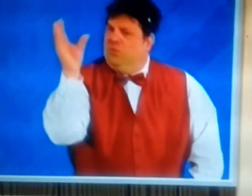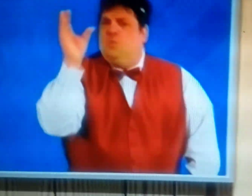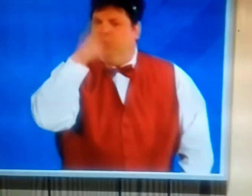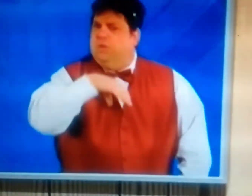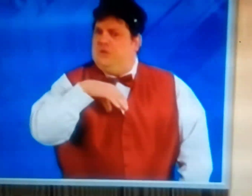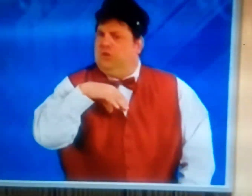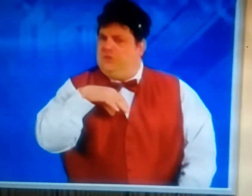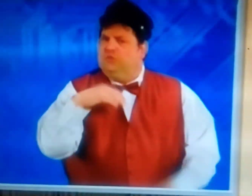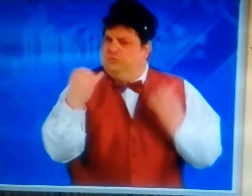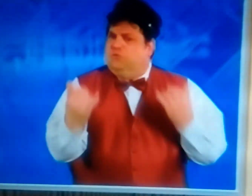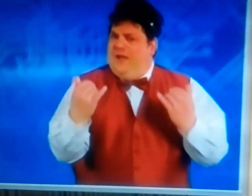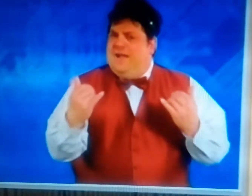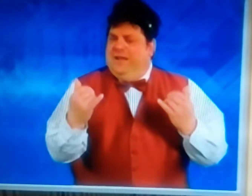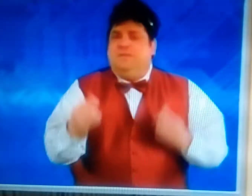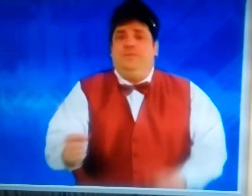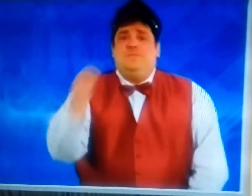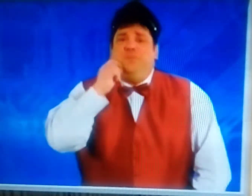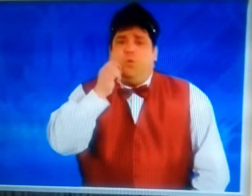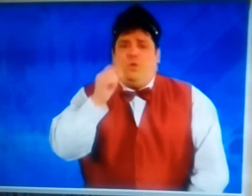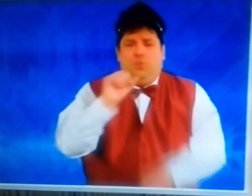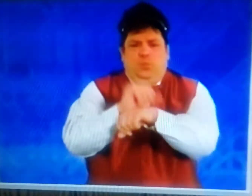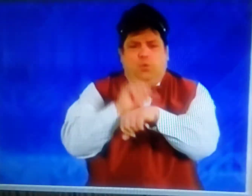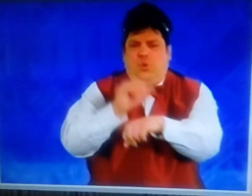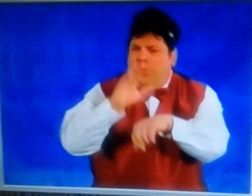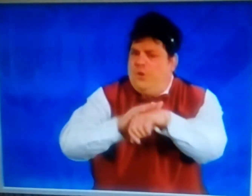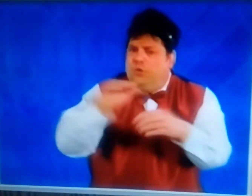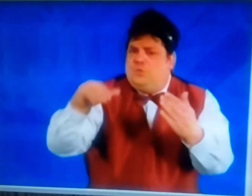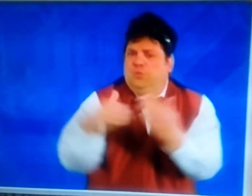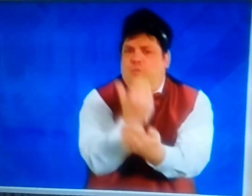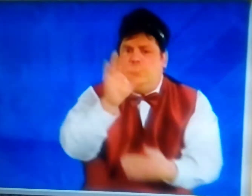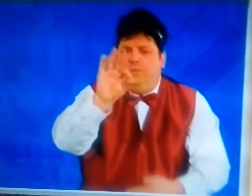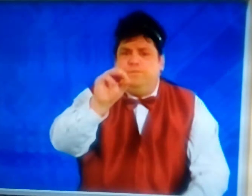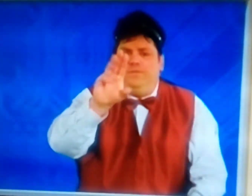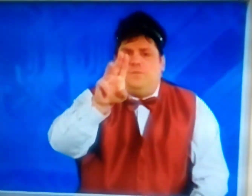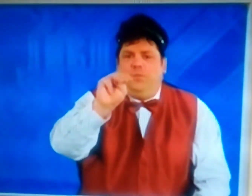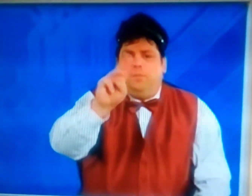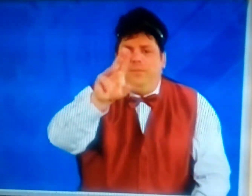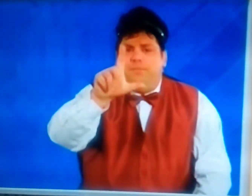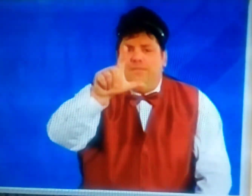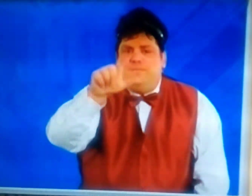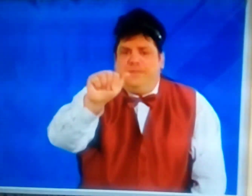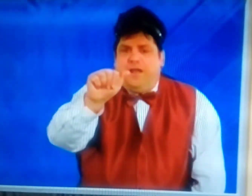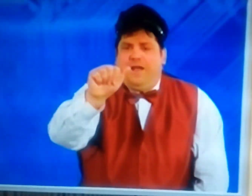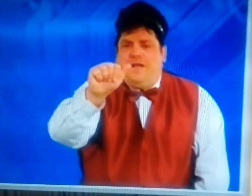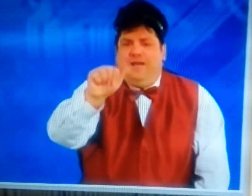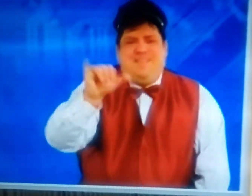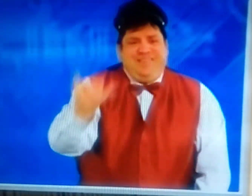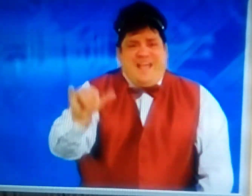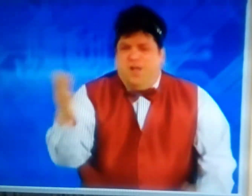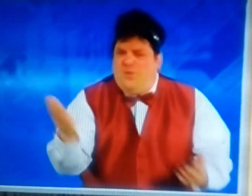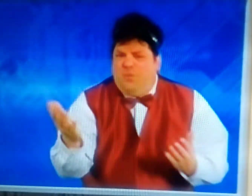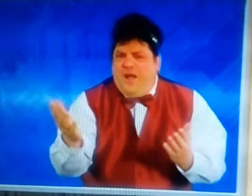Things are a little strange today. Paula, she's working on a brand new formula. This formula,